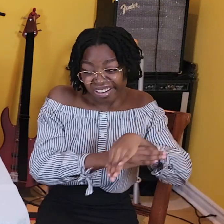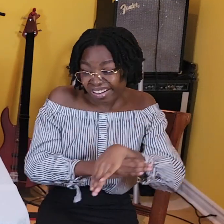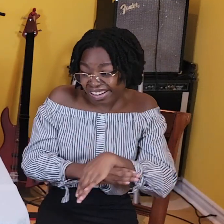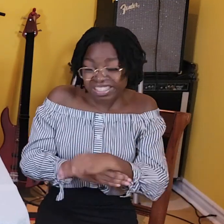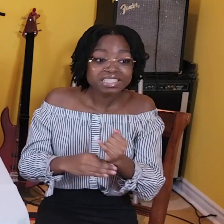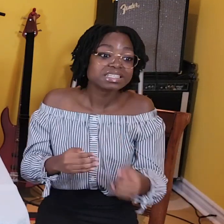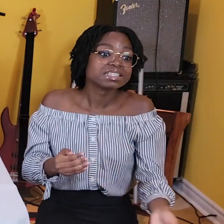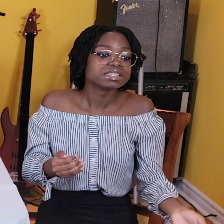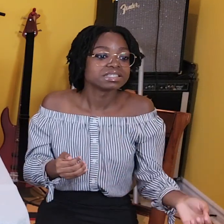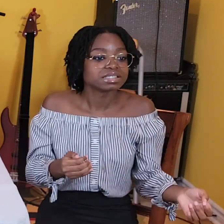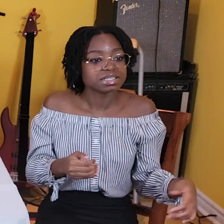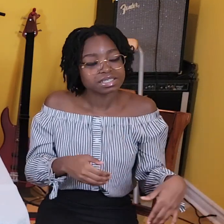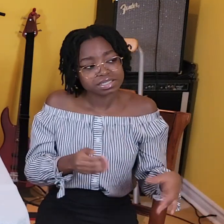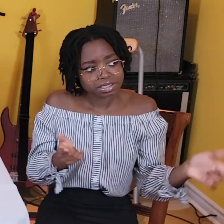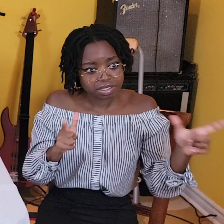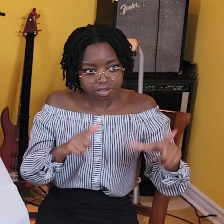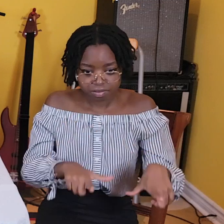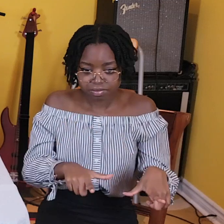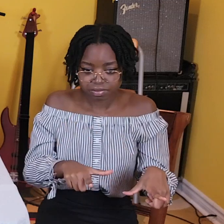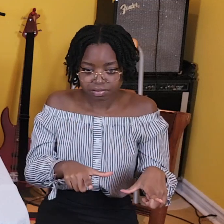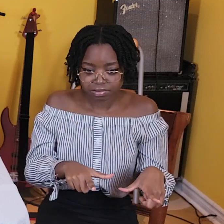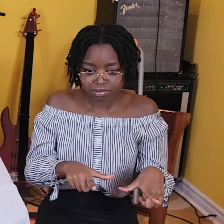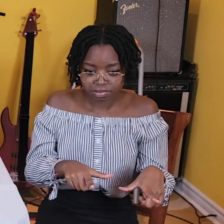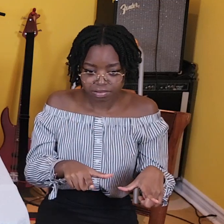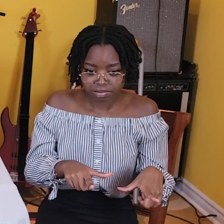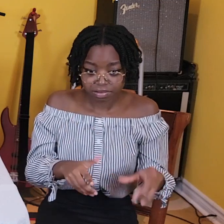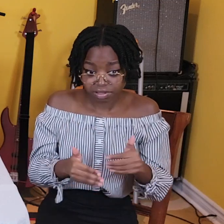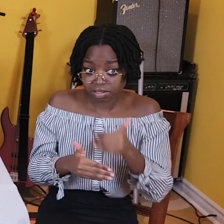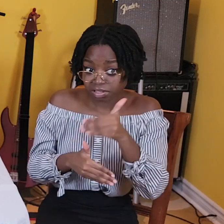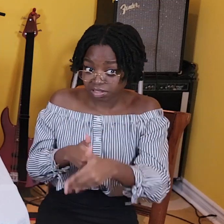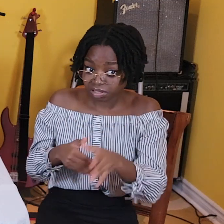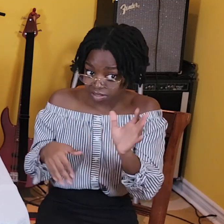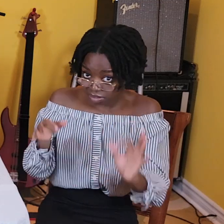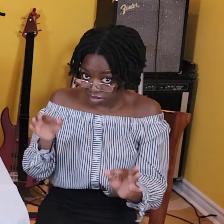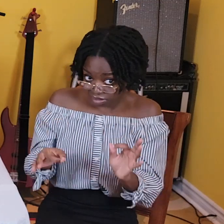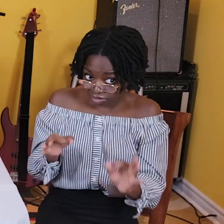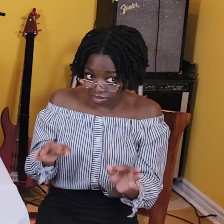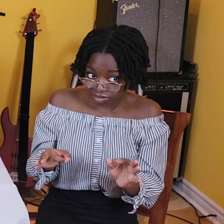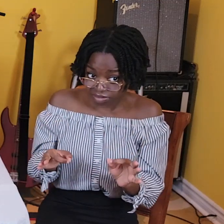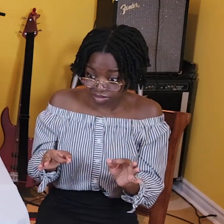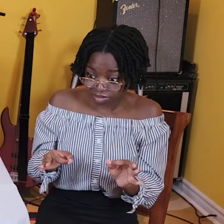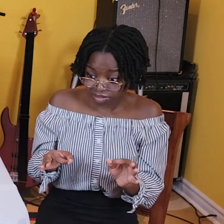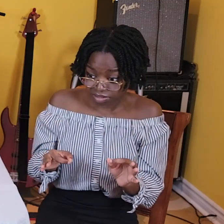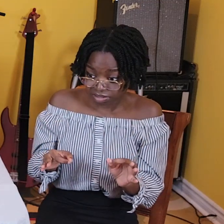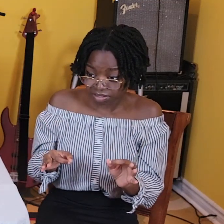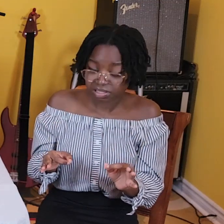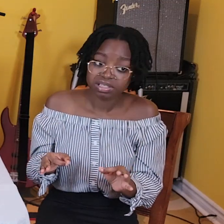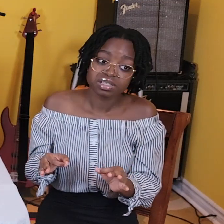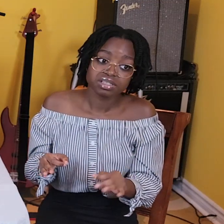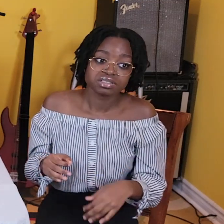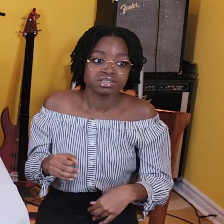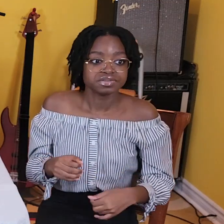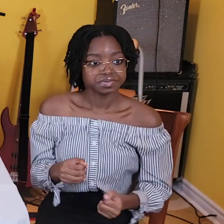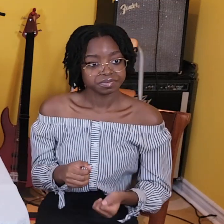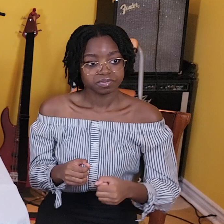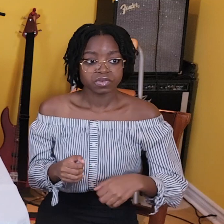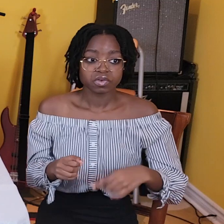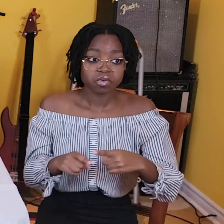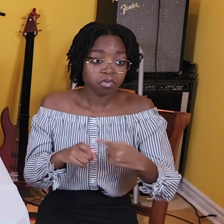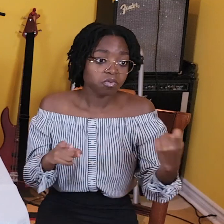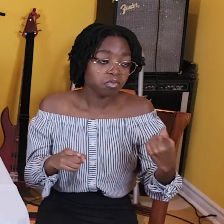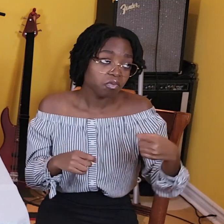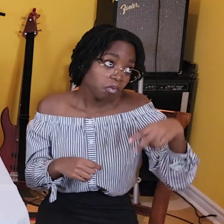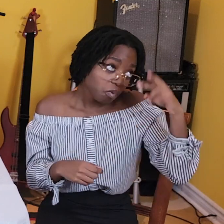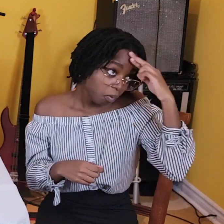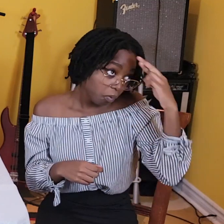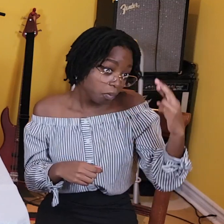night. The next trial that we see is what? The next three trials came from the Romans.